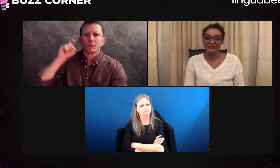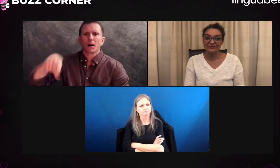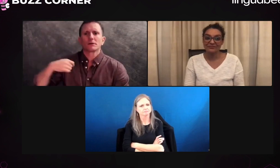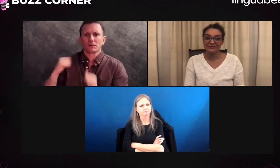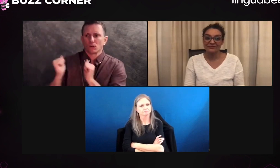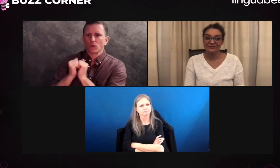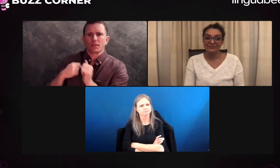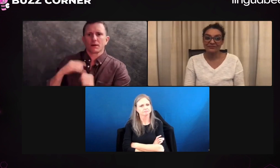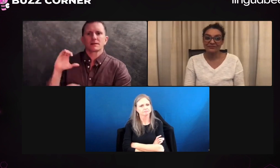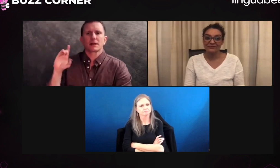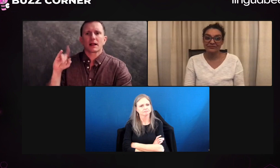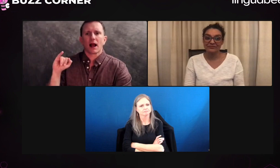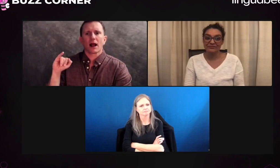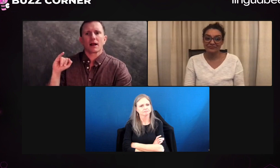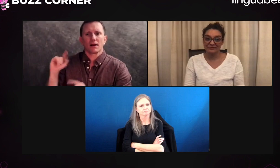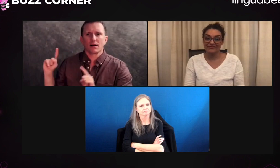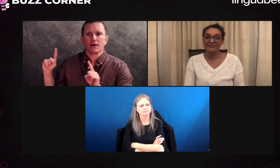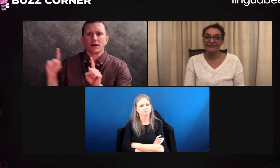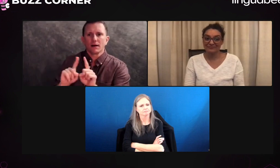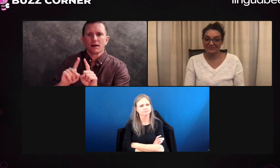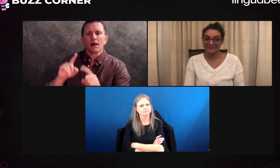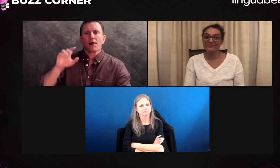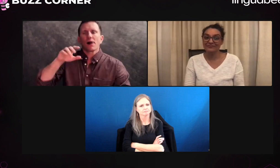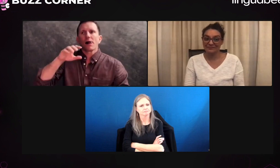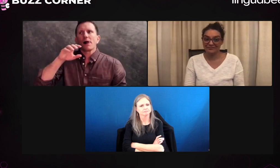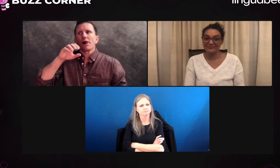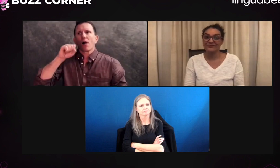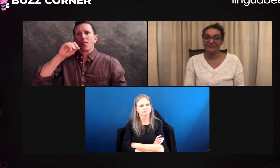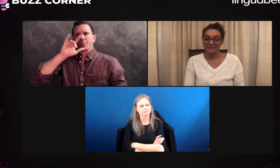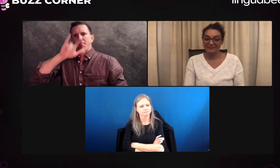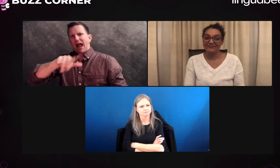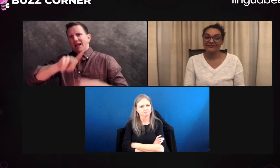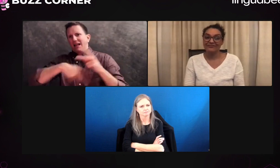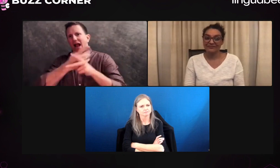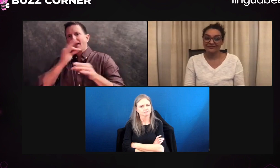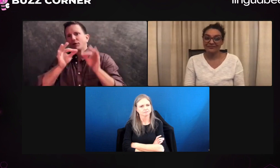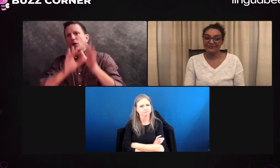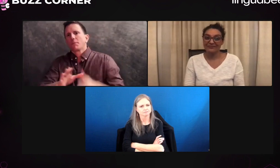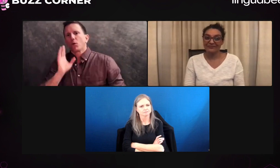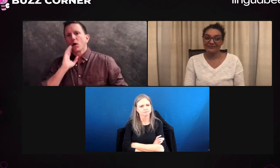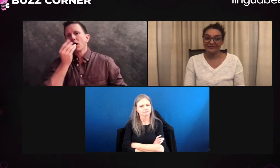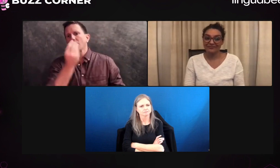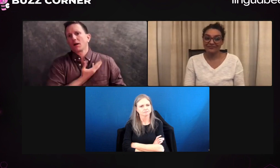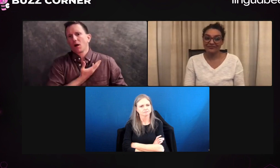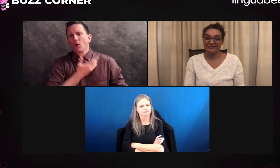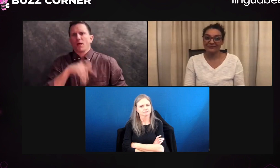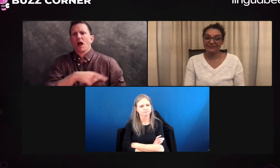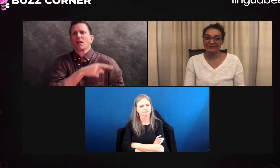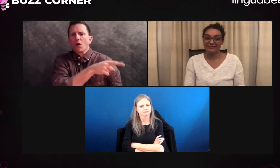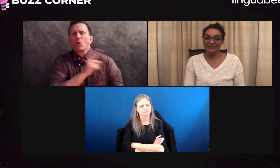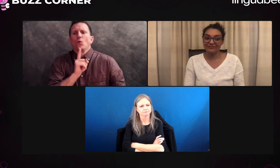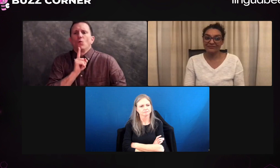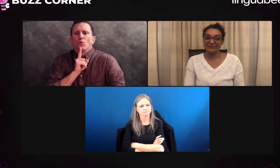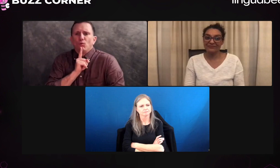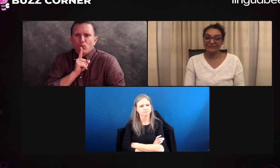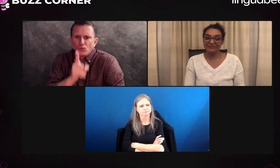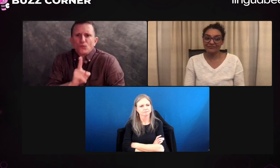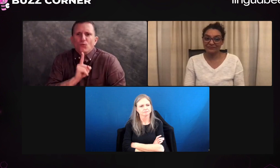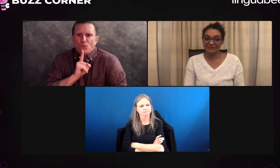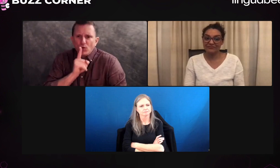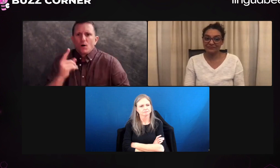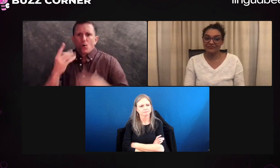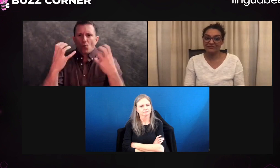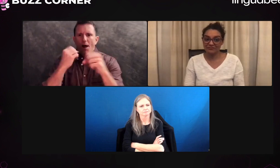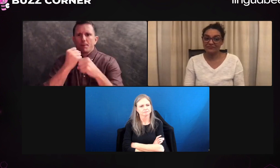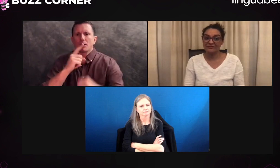or interpreters to say, I have to have a CDI to come with me. I think that is the kind of interpreter